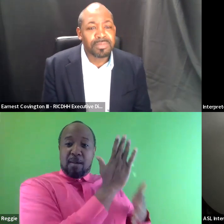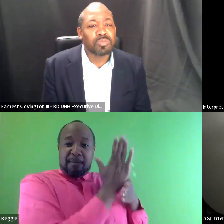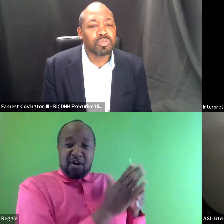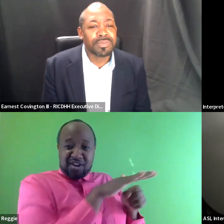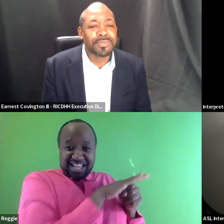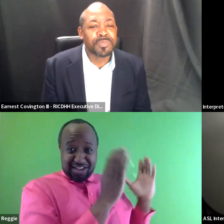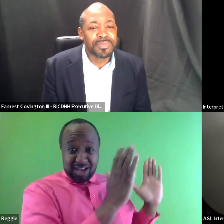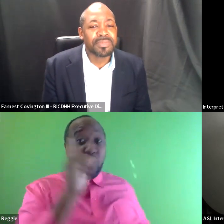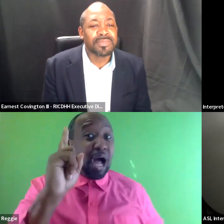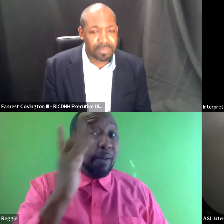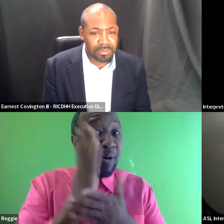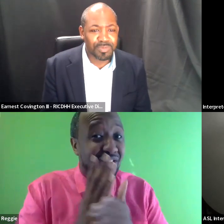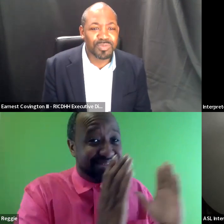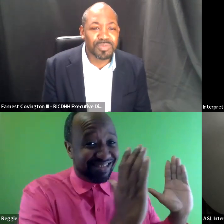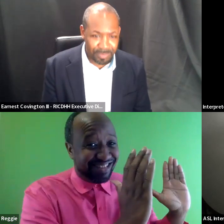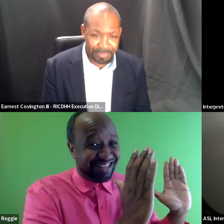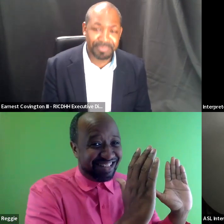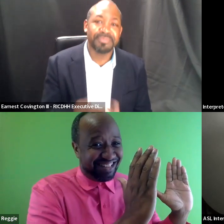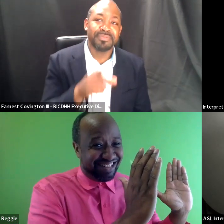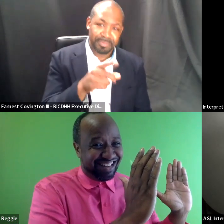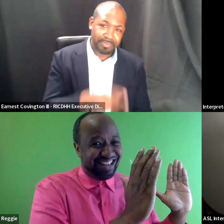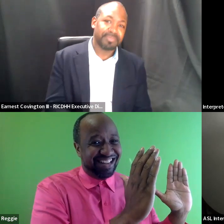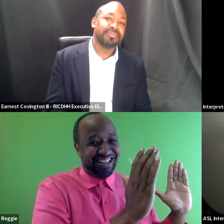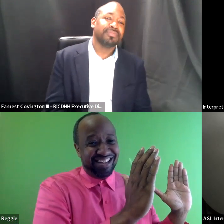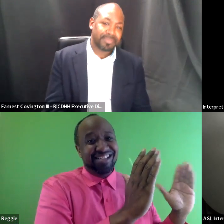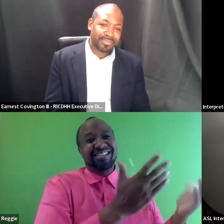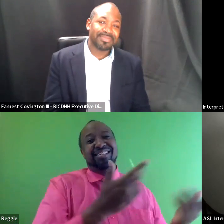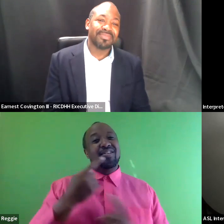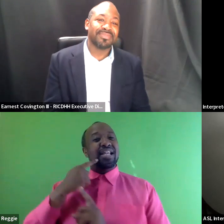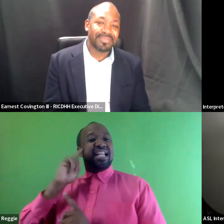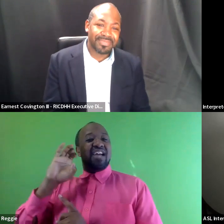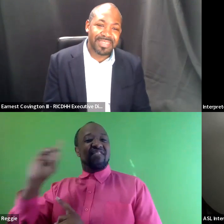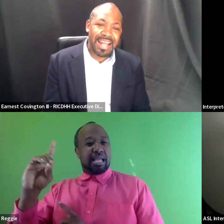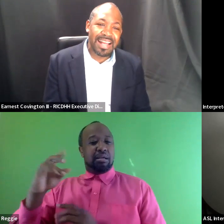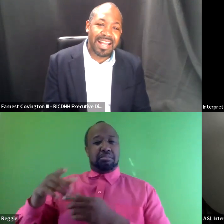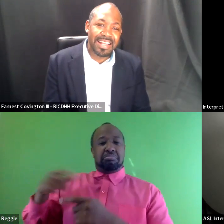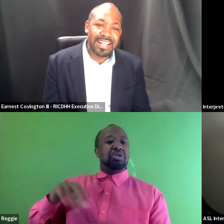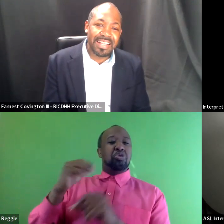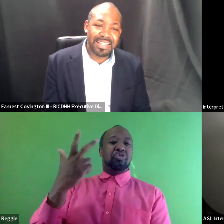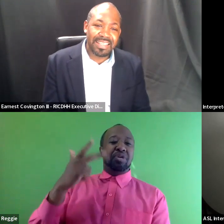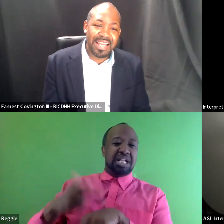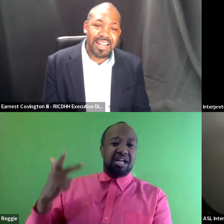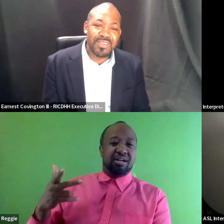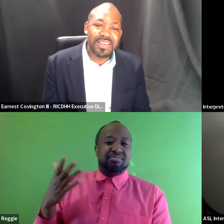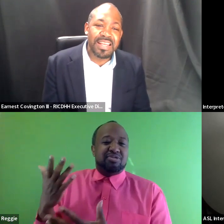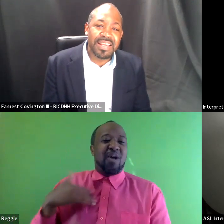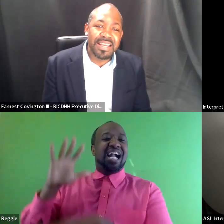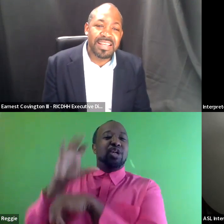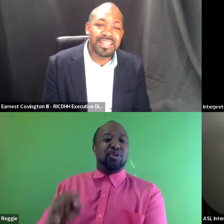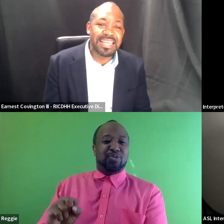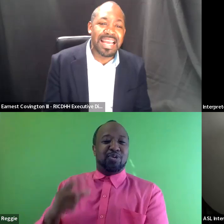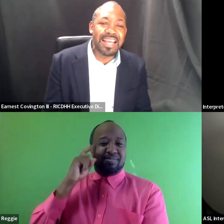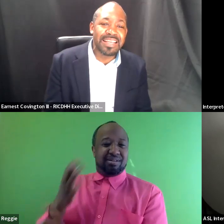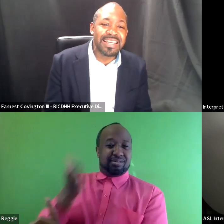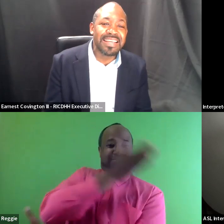I mean, I had to take it so many times. I told you, right? Just that one part is multi-part. There's the deaf ed piece, and then